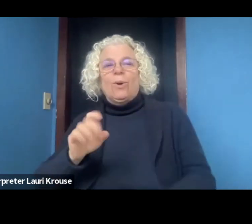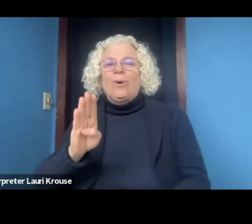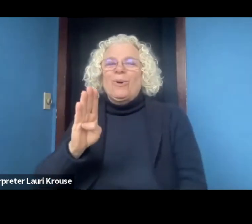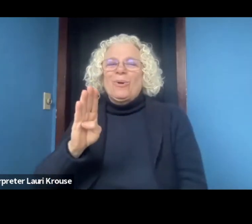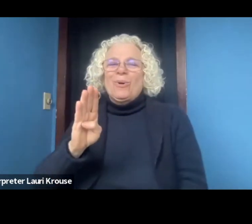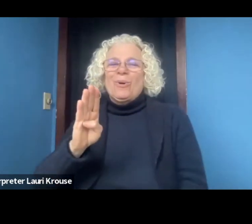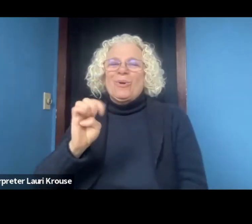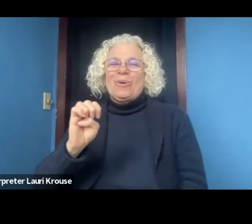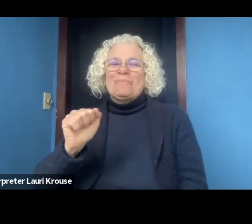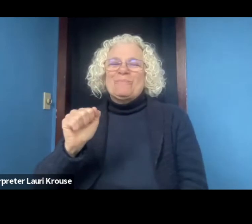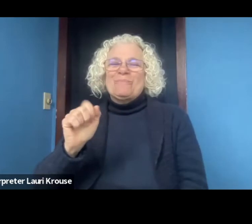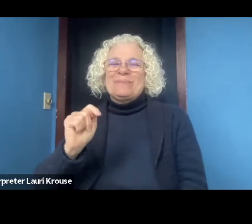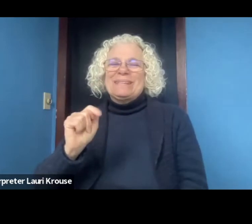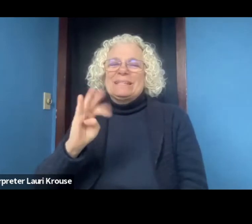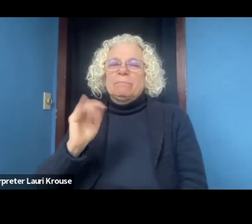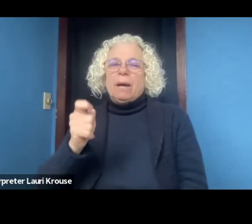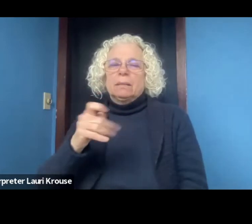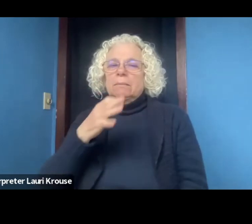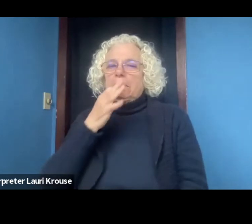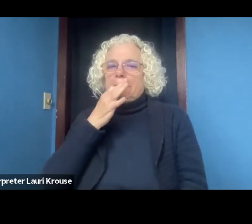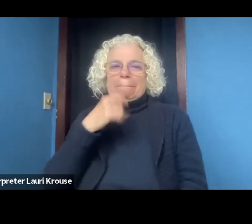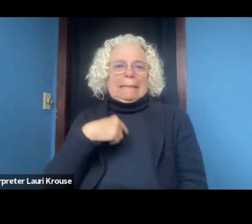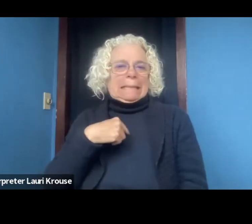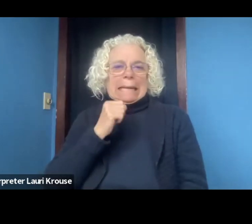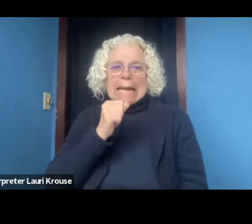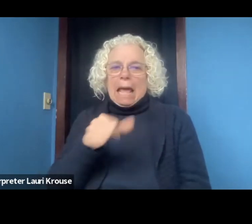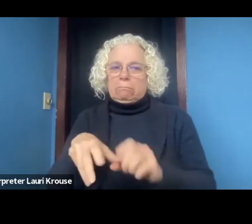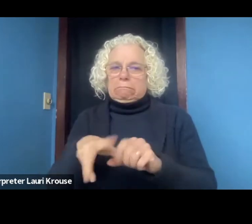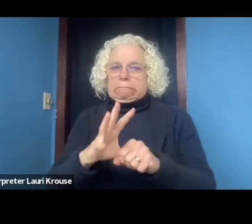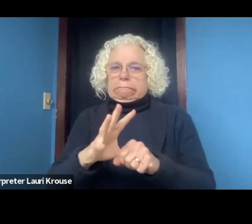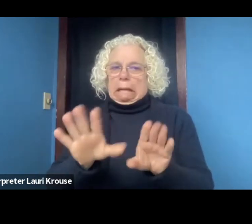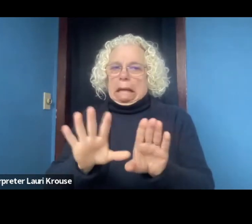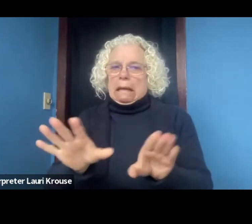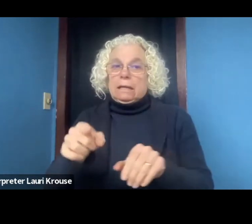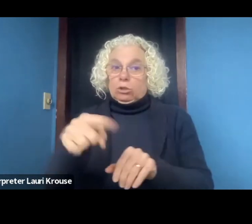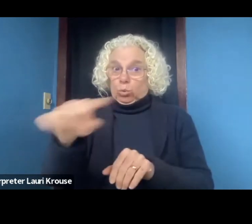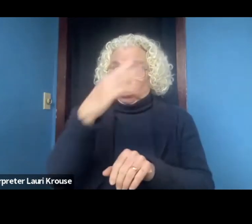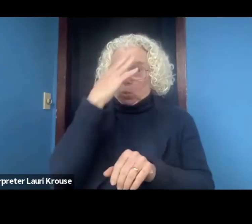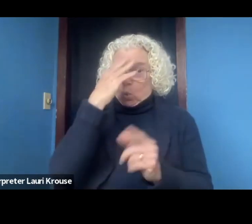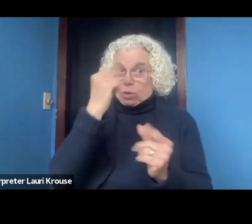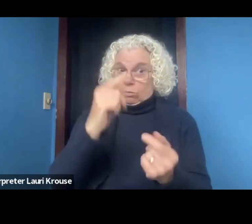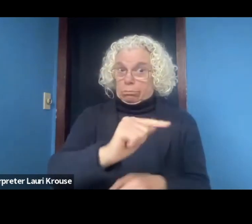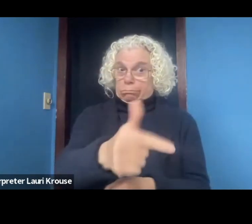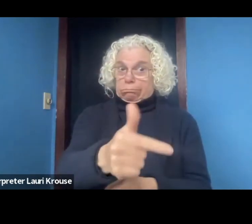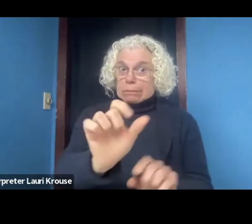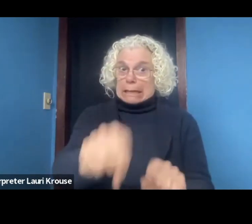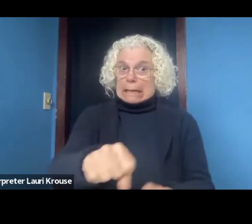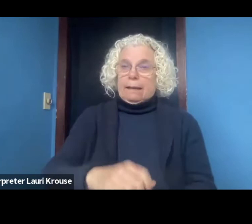I can't. You don't want me to try. If anyone else knows how to beatbox,